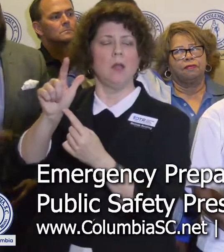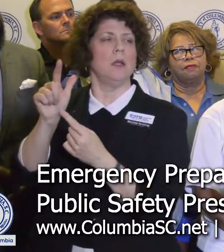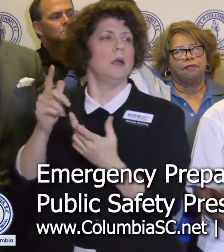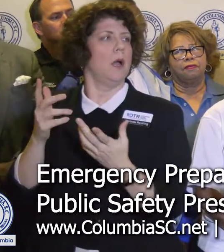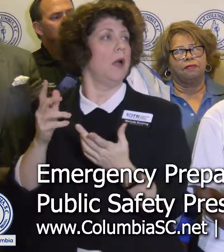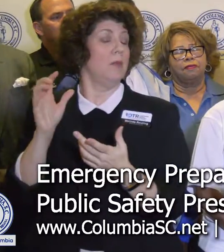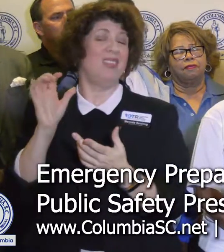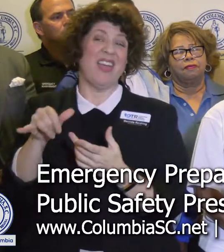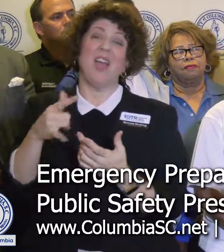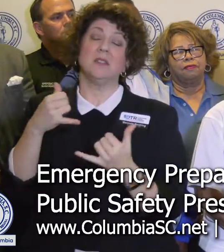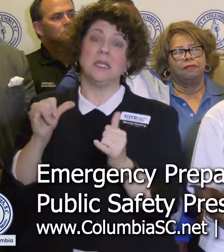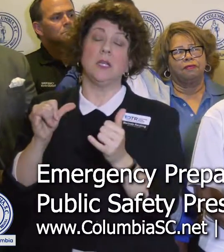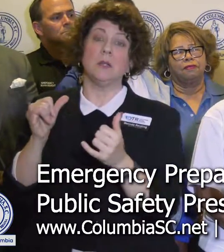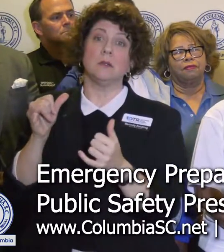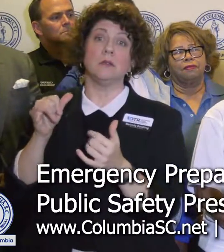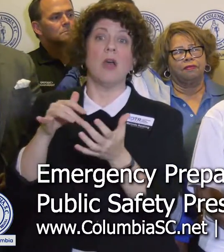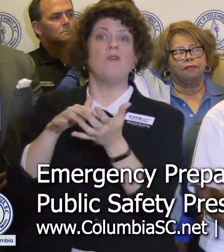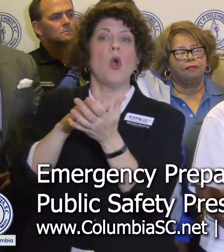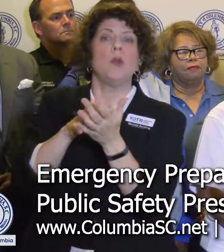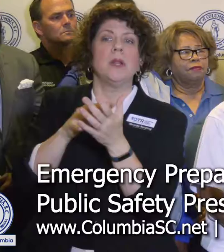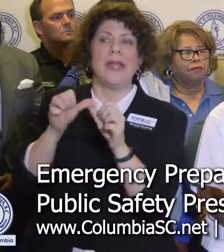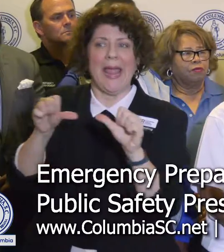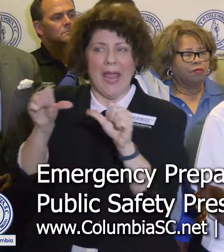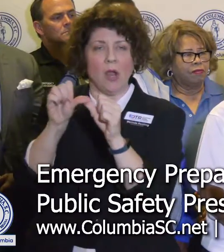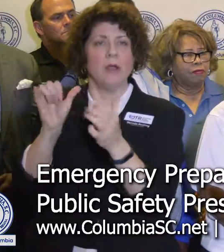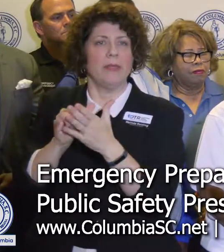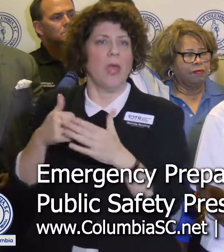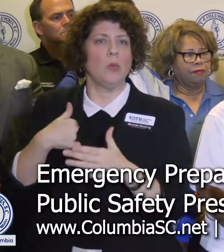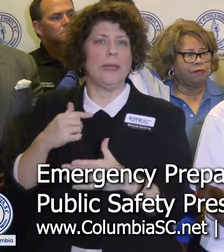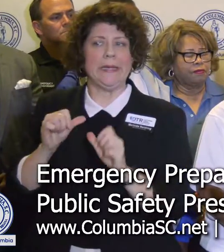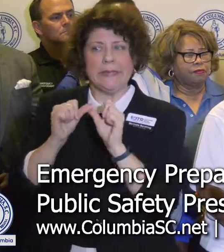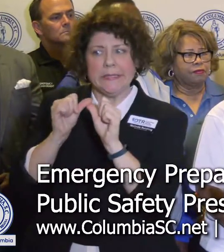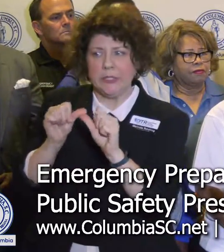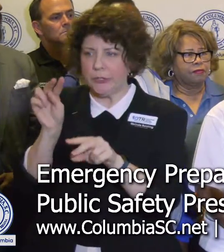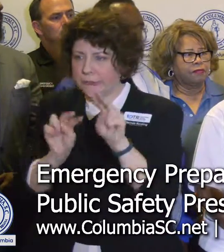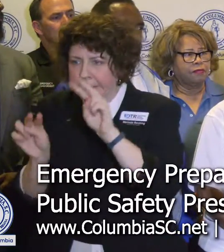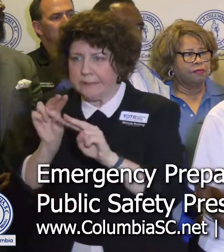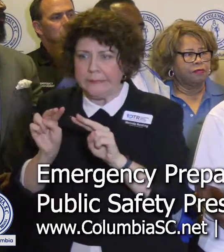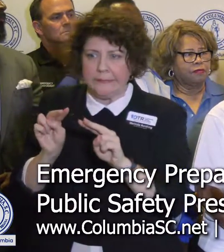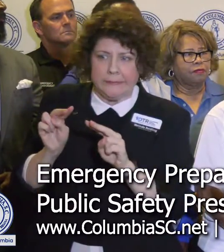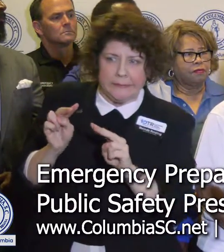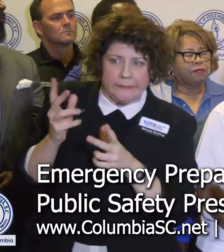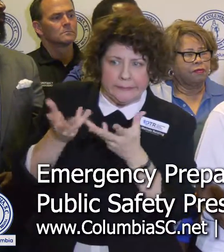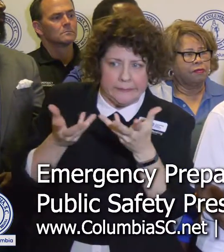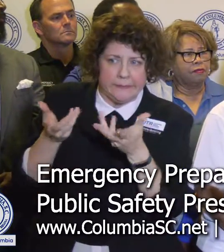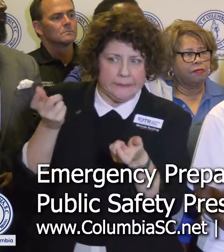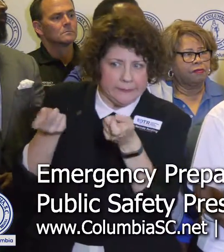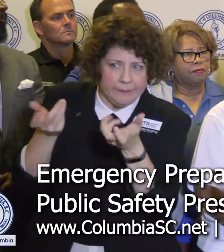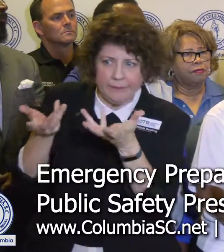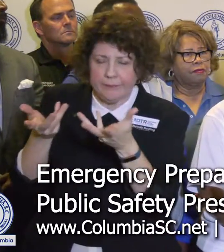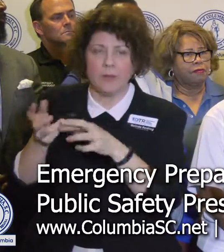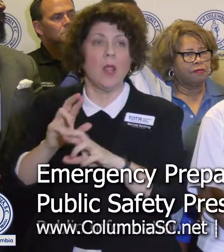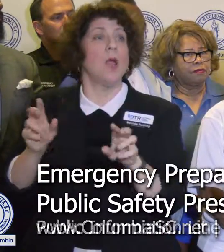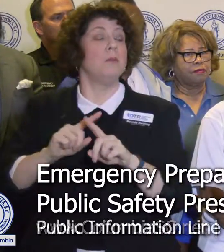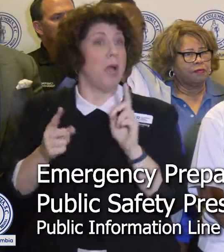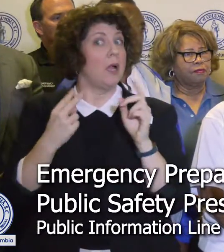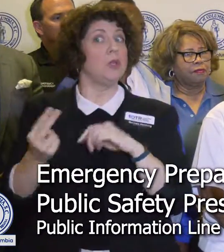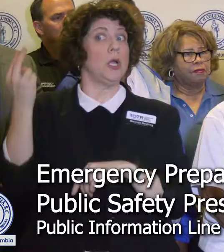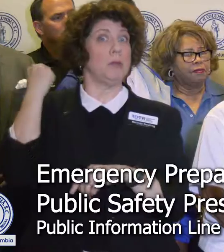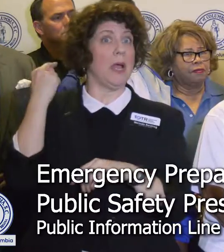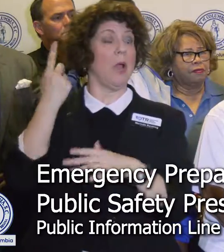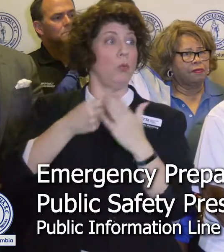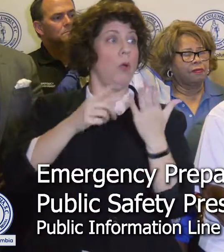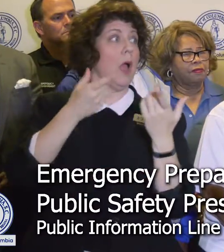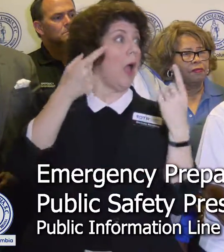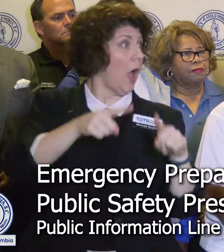a vulnerability that we continue to live with. Knowing that from what we experienced in 2015 and